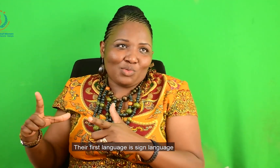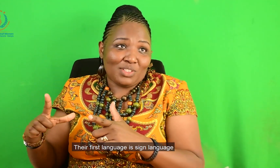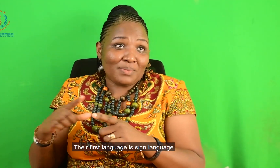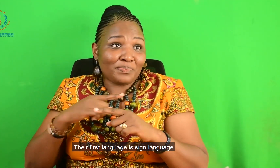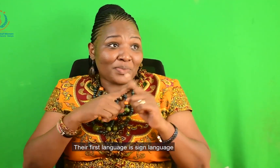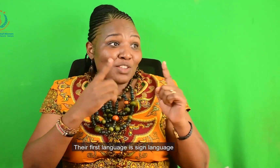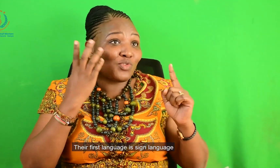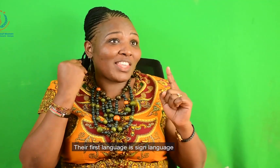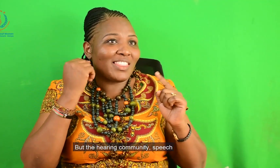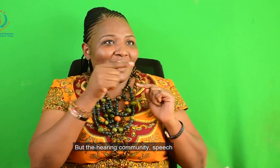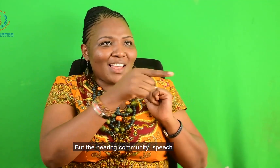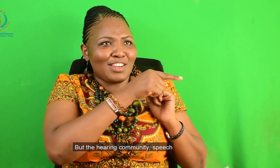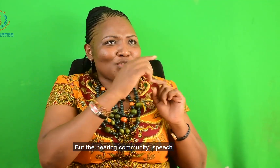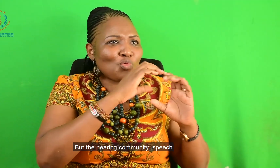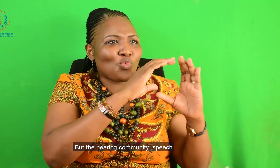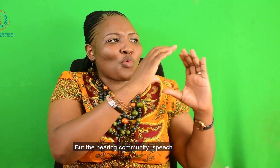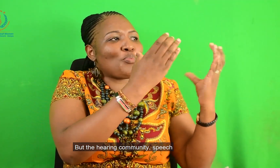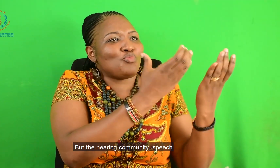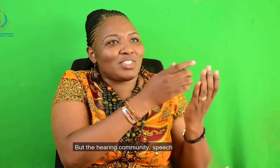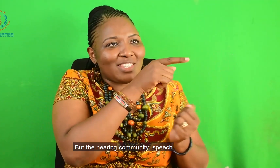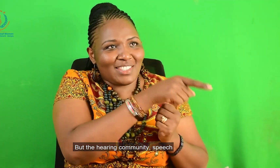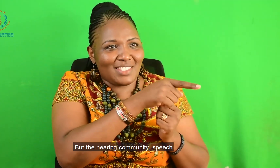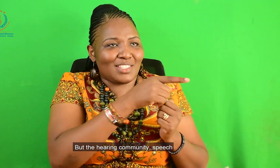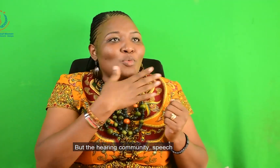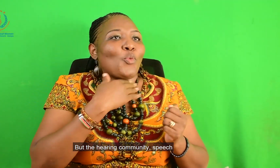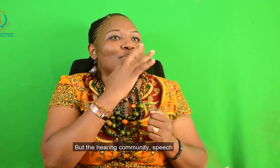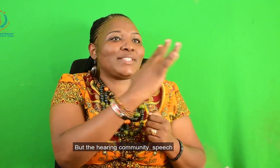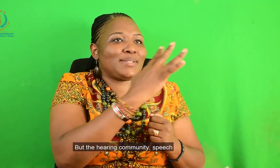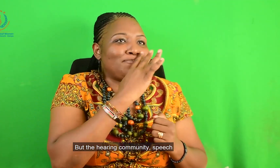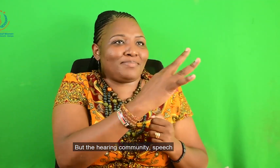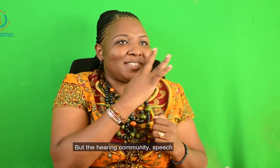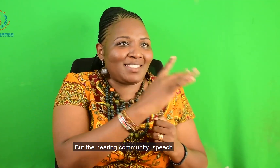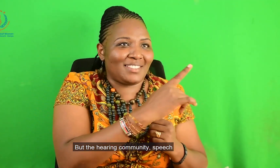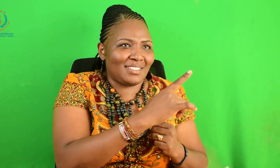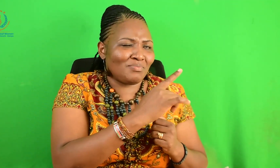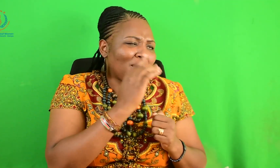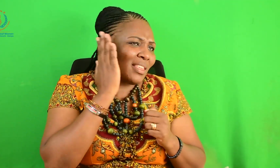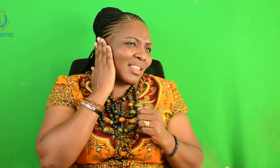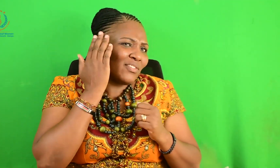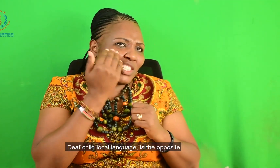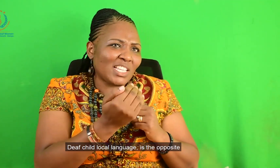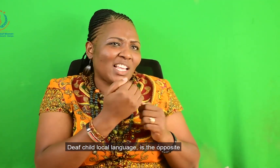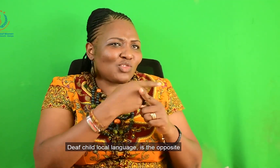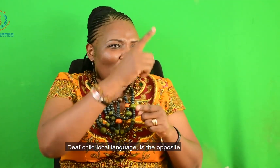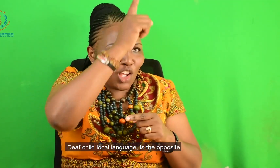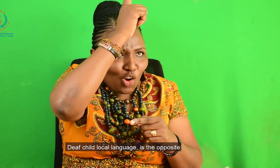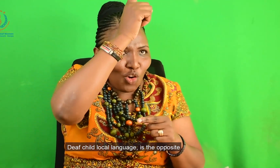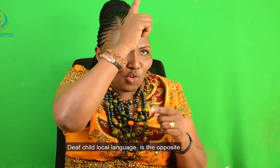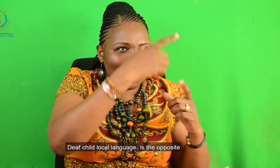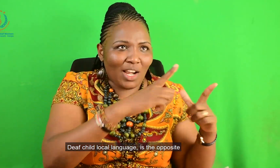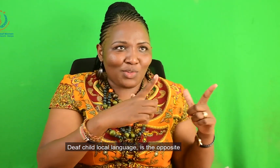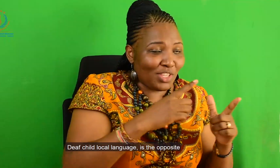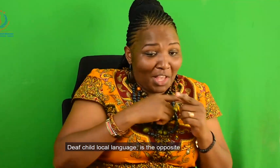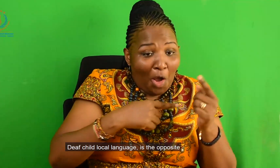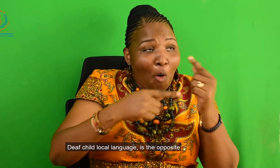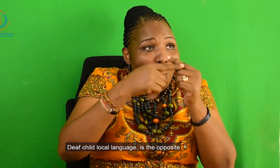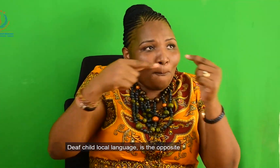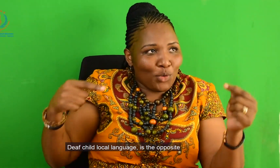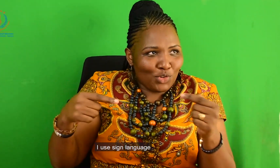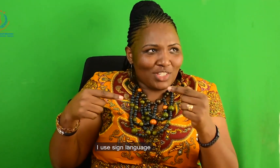language. But for the hearing community, speech. Deaf child's local language is the opposite. I use